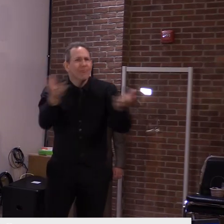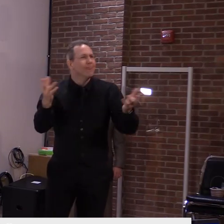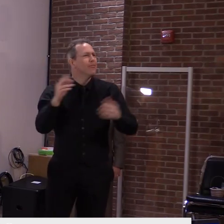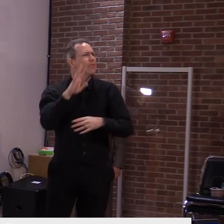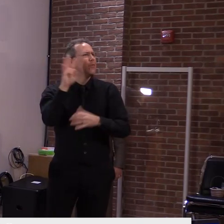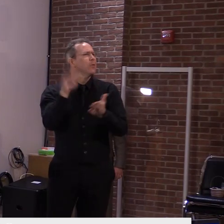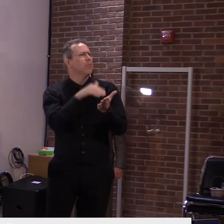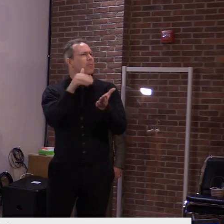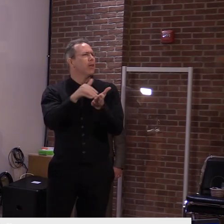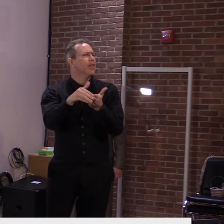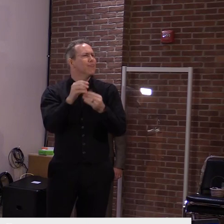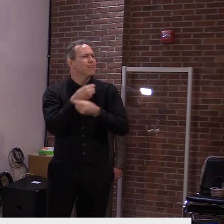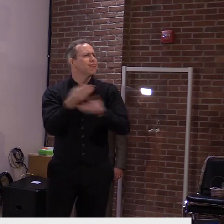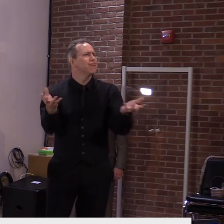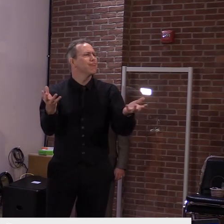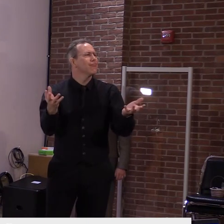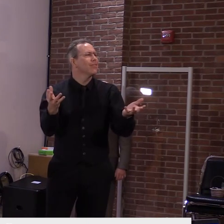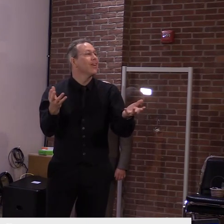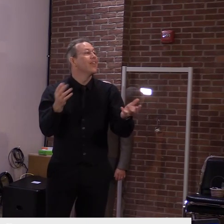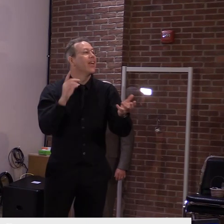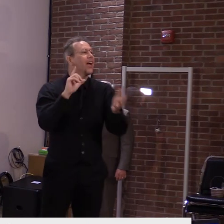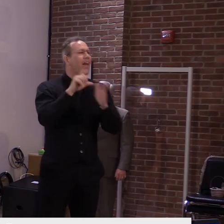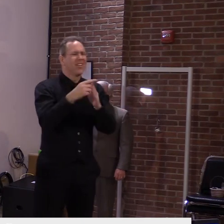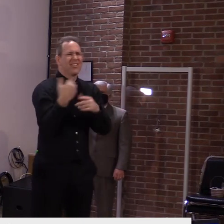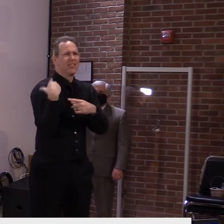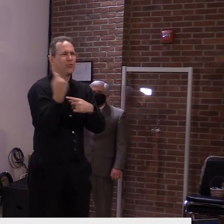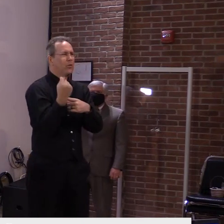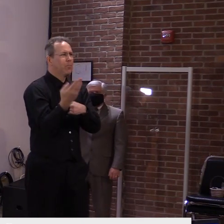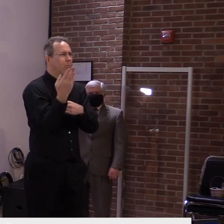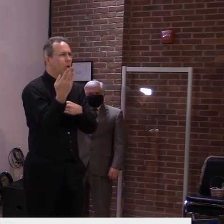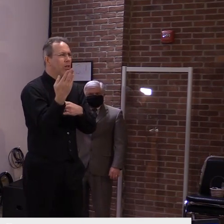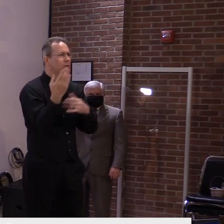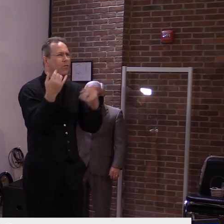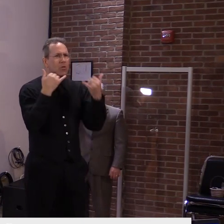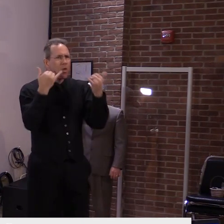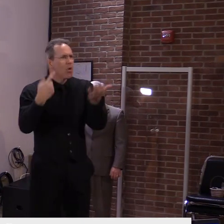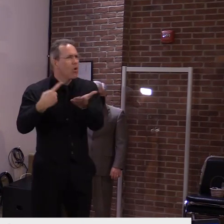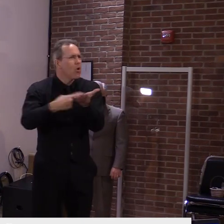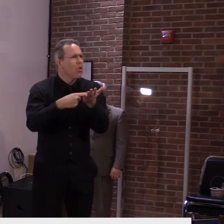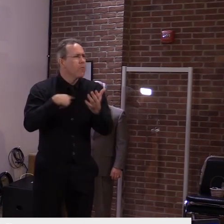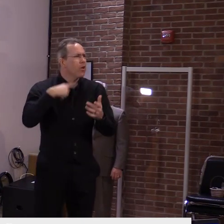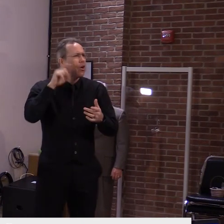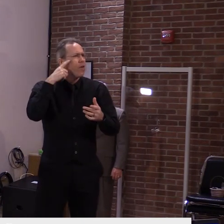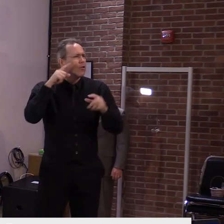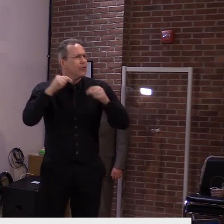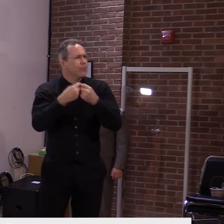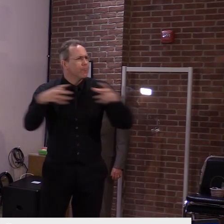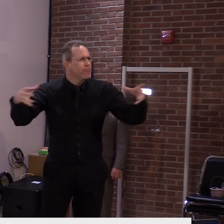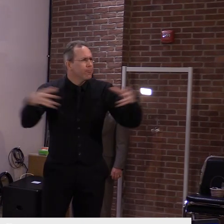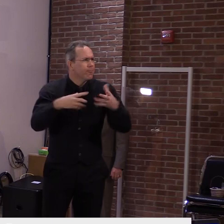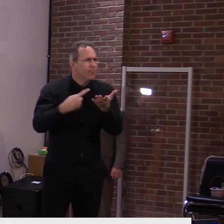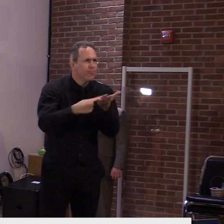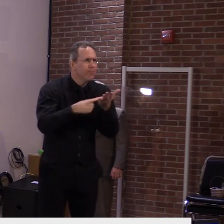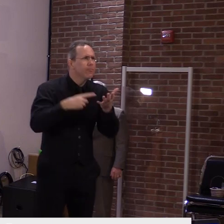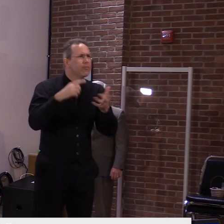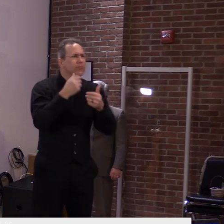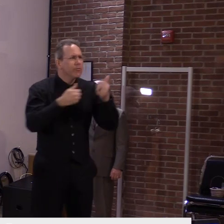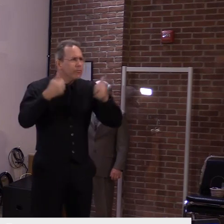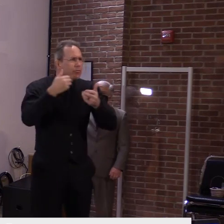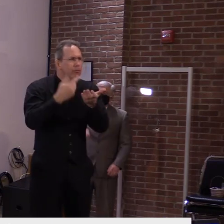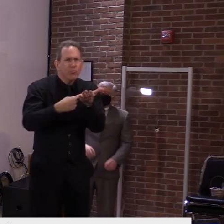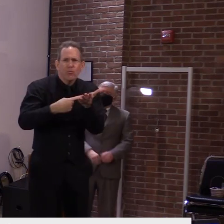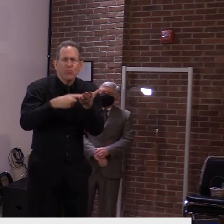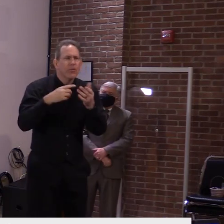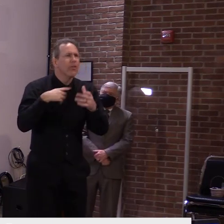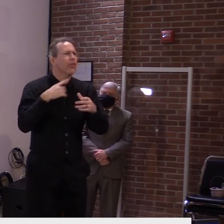with other governors on Tuesday morning, it turned out to be 2.9 million, not 4 million. And they told us